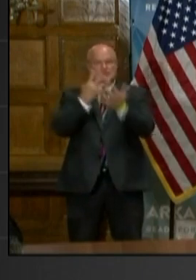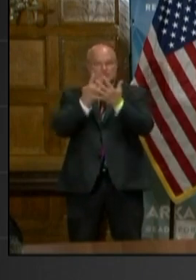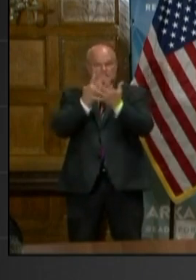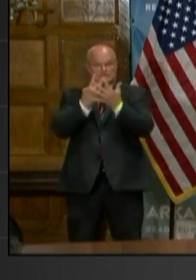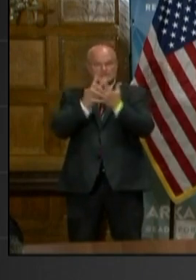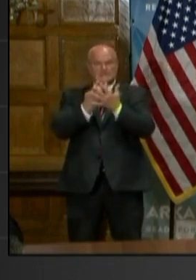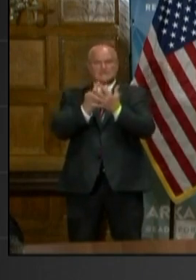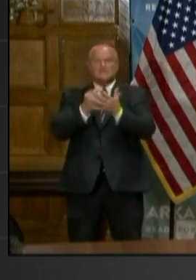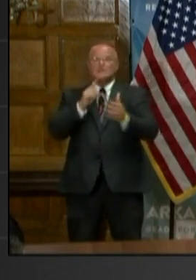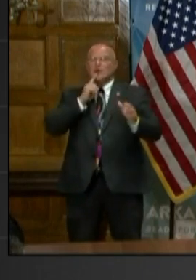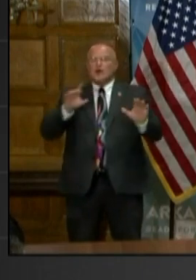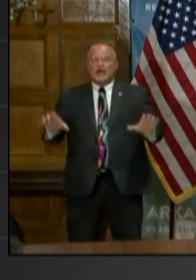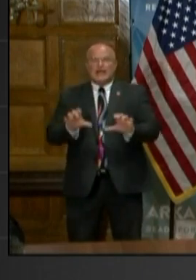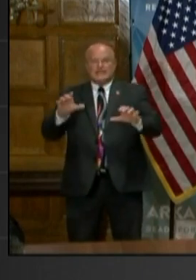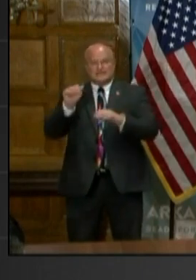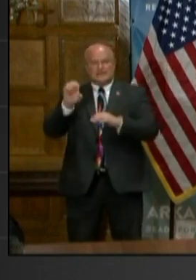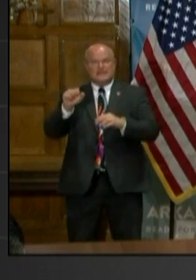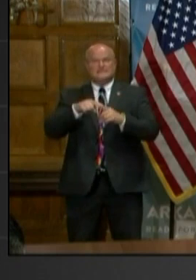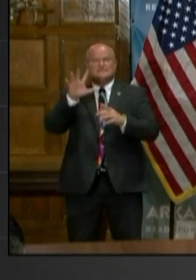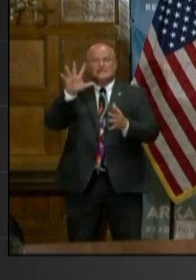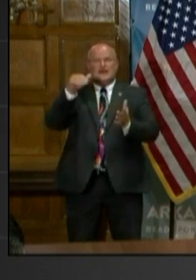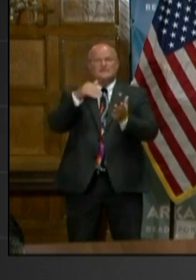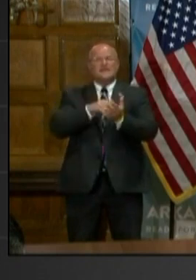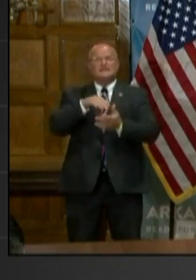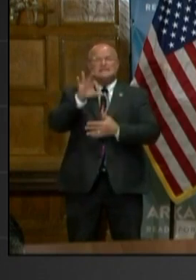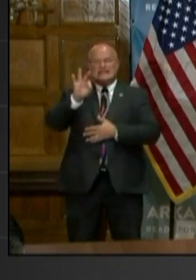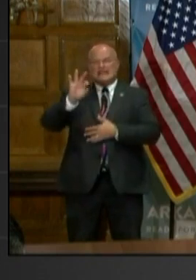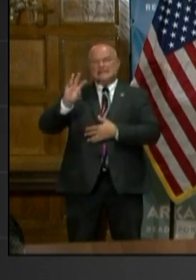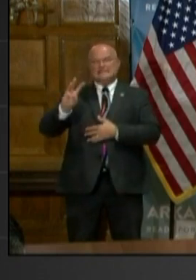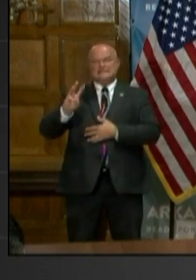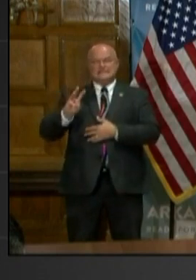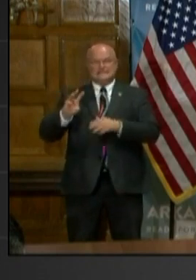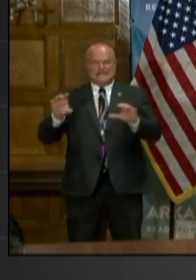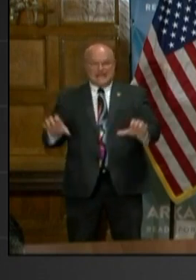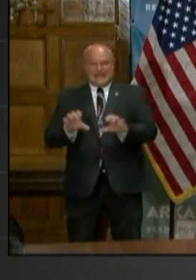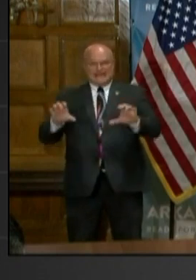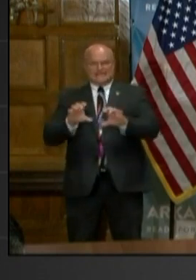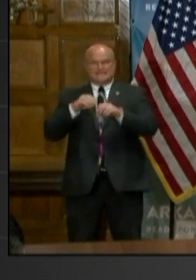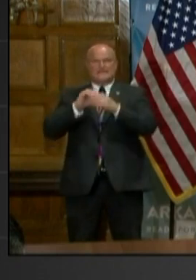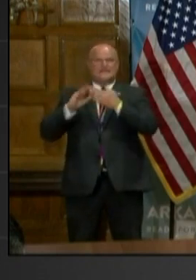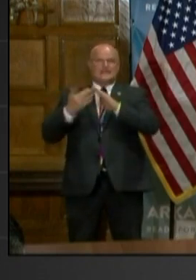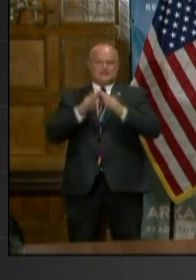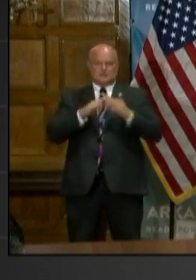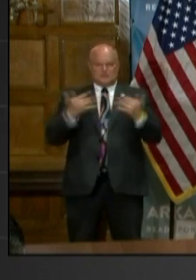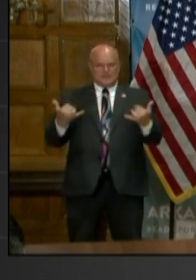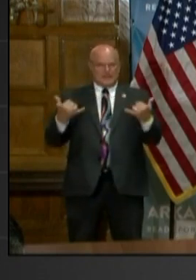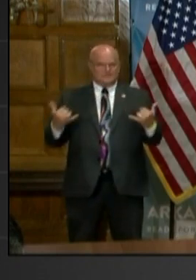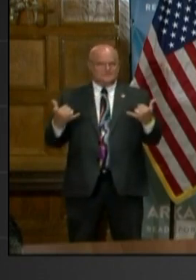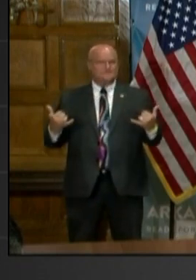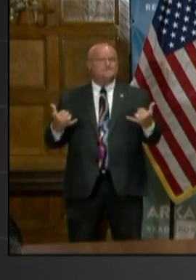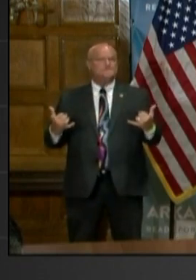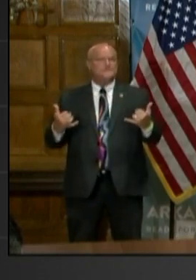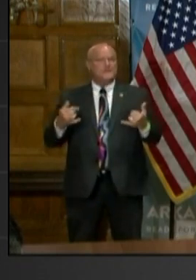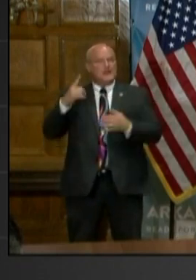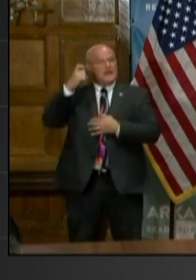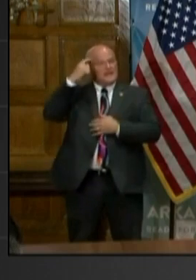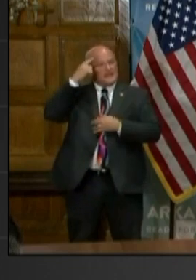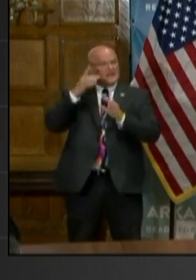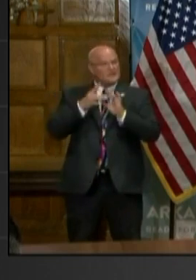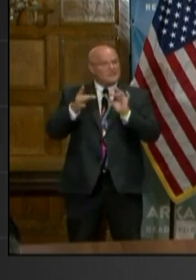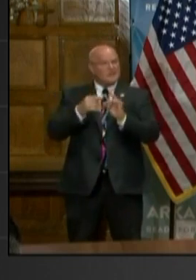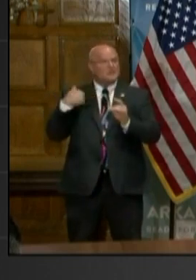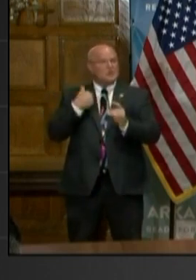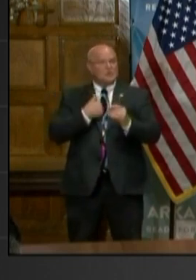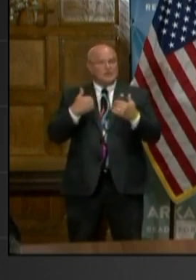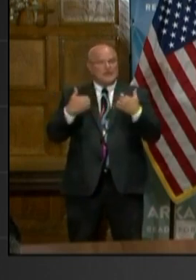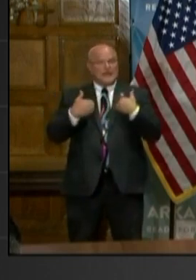facility, so our active cases are at 5,096 active cases in the community. The Governor mentioned that we